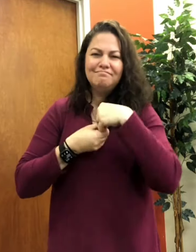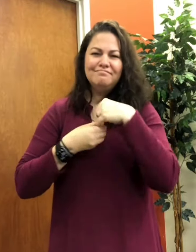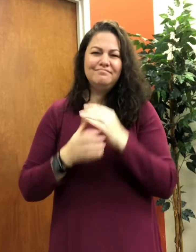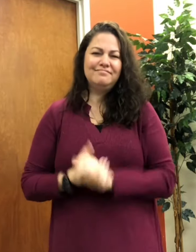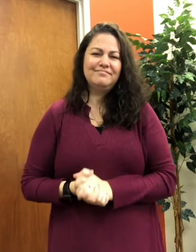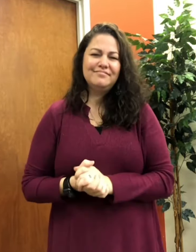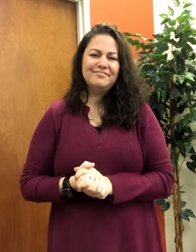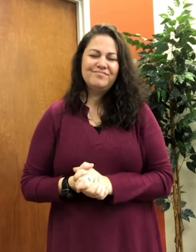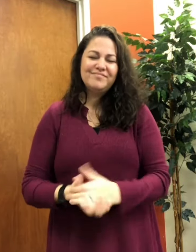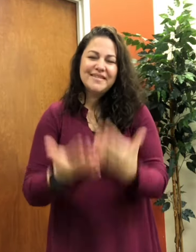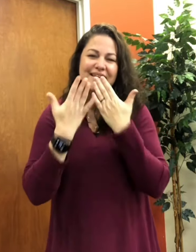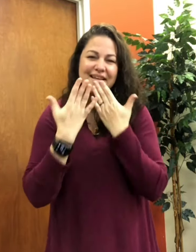Thank you.